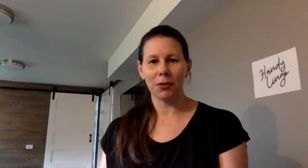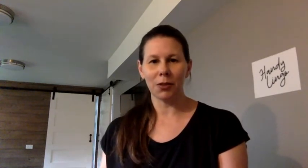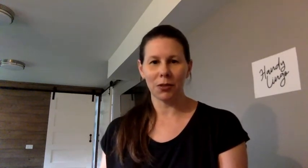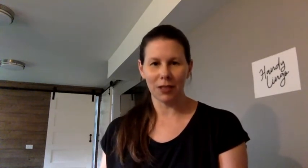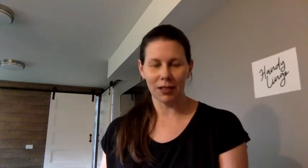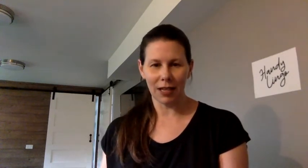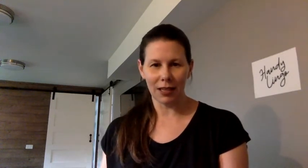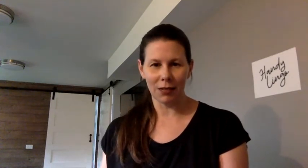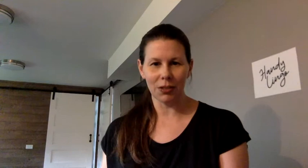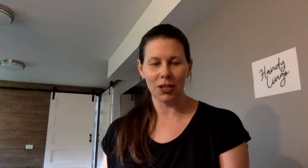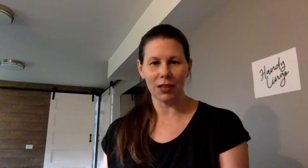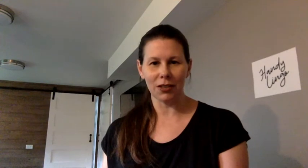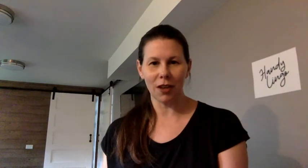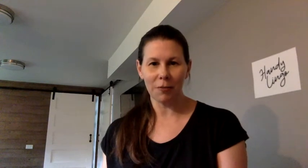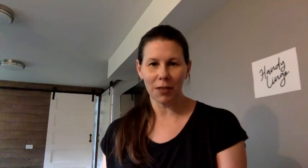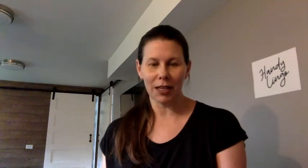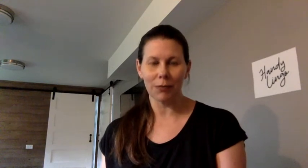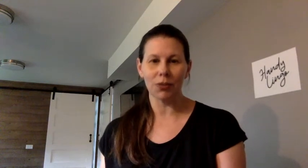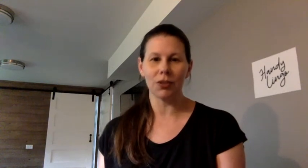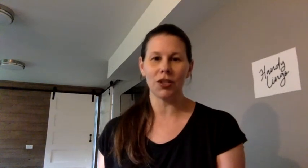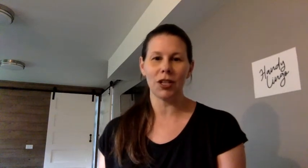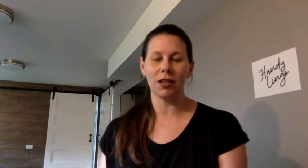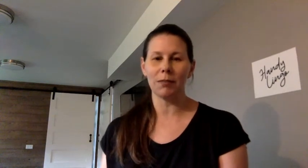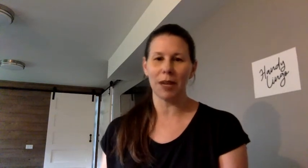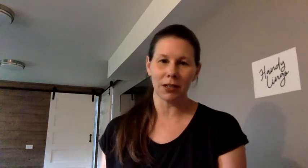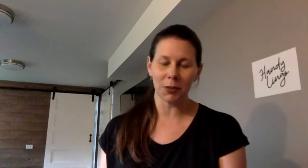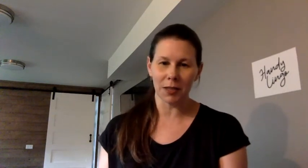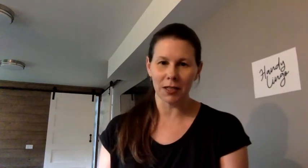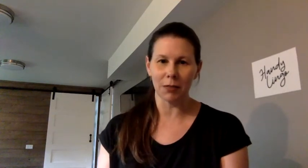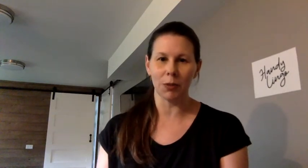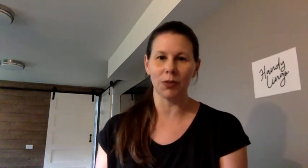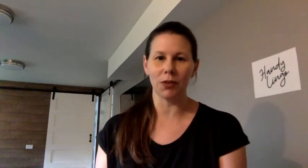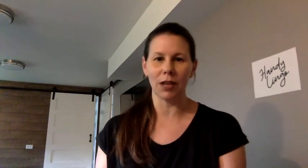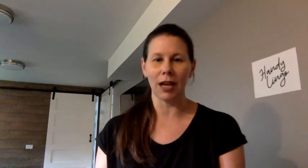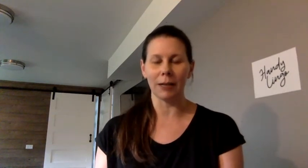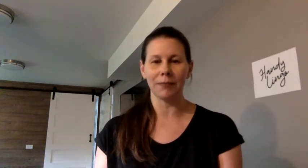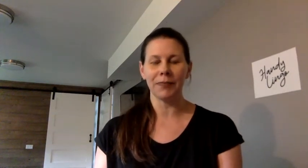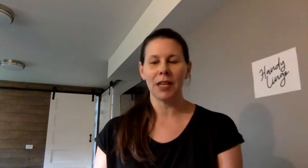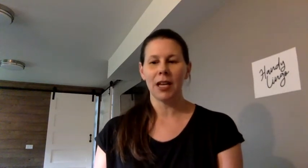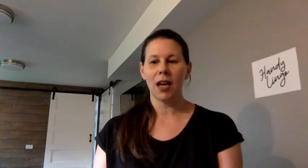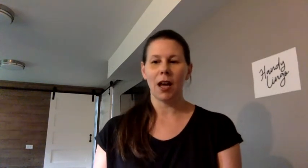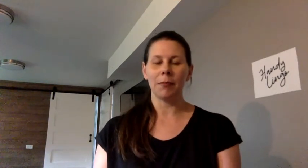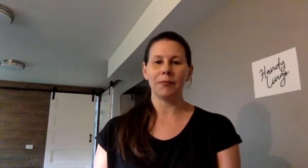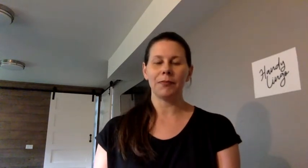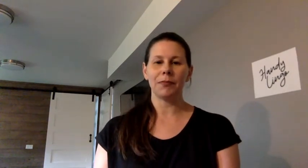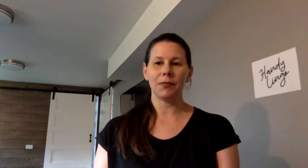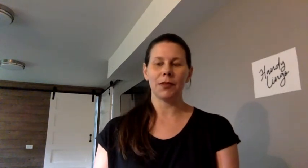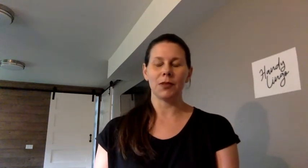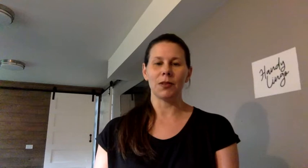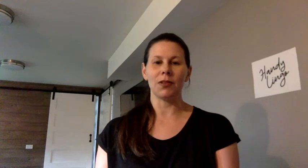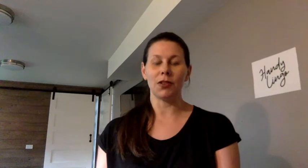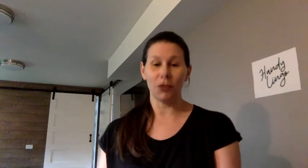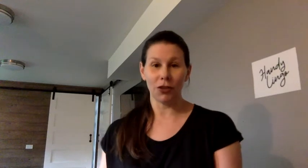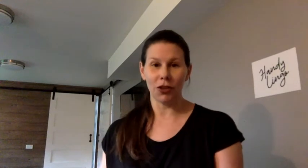using sign language at the softball game so that she could better explain to him what was going on. This was